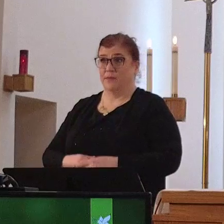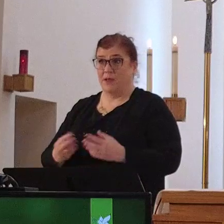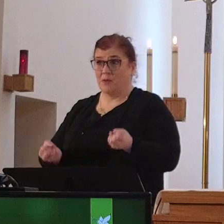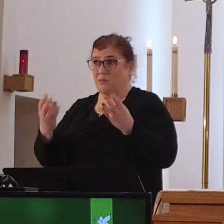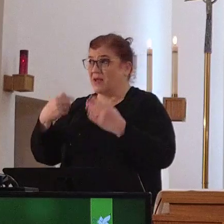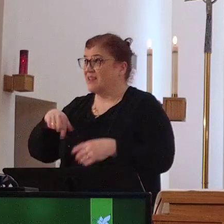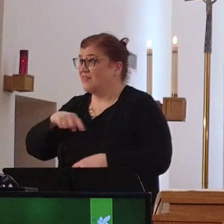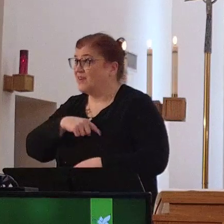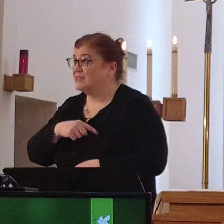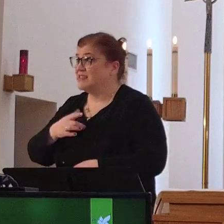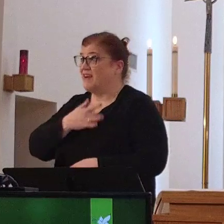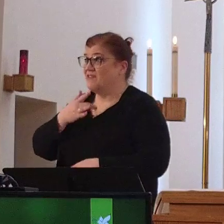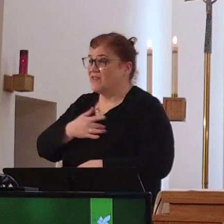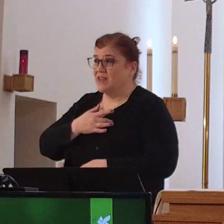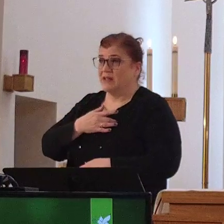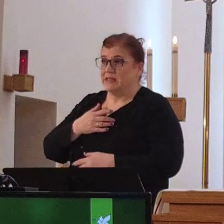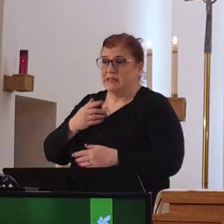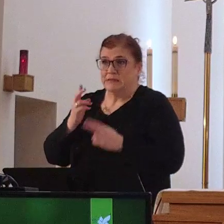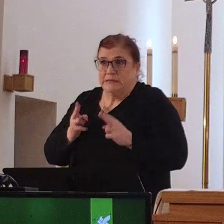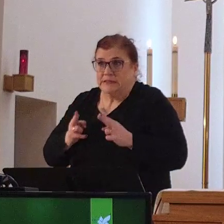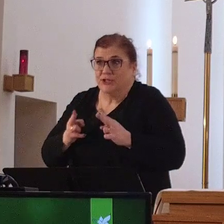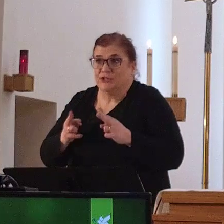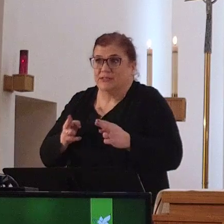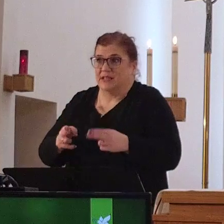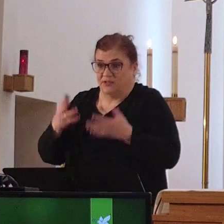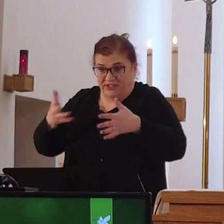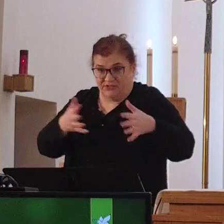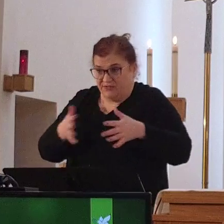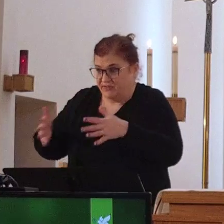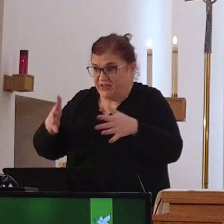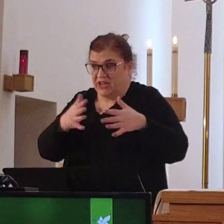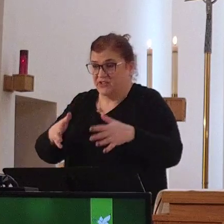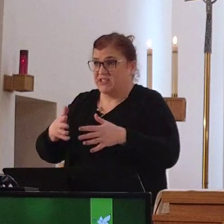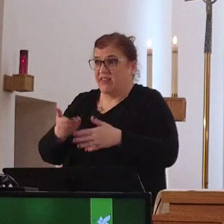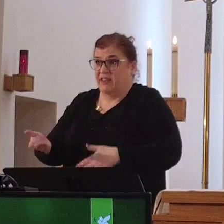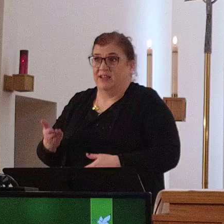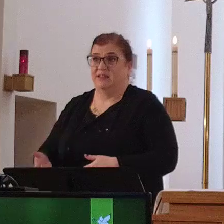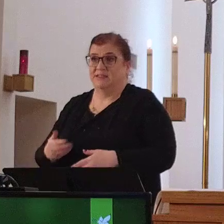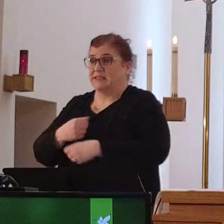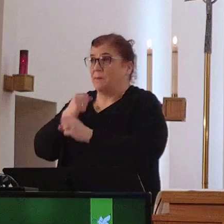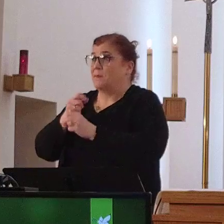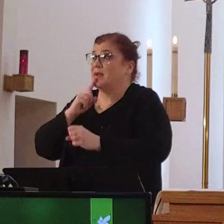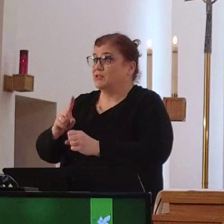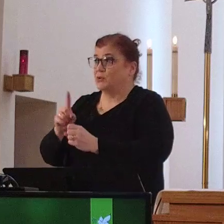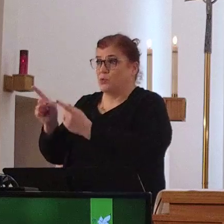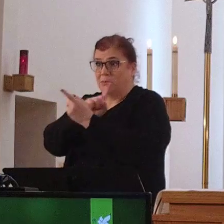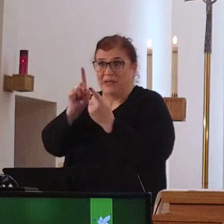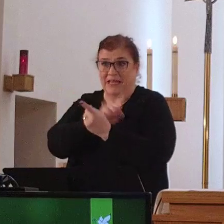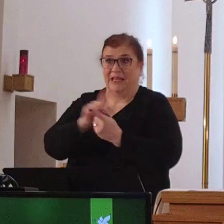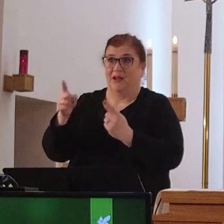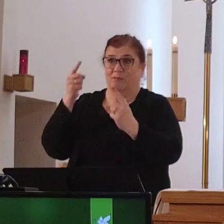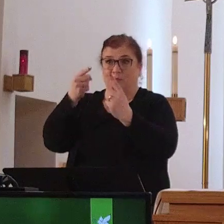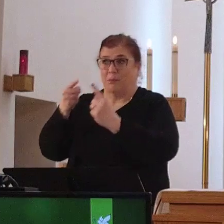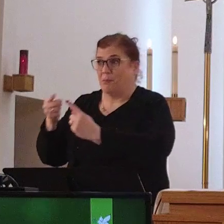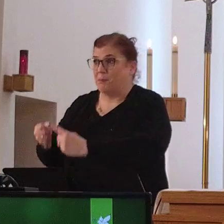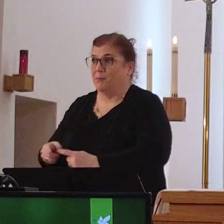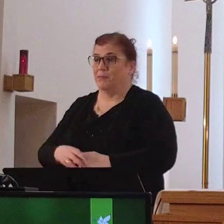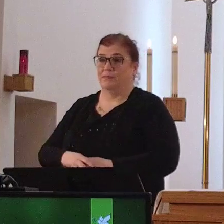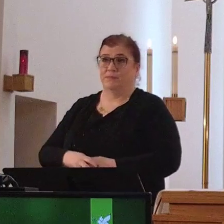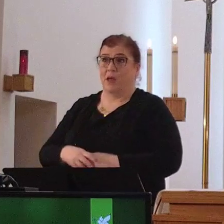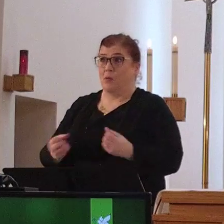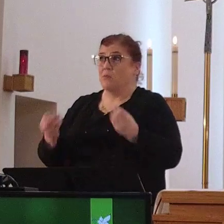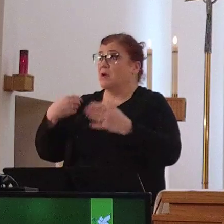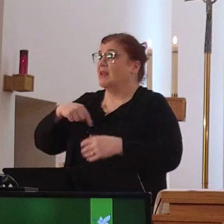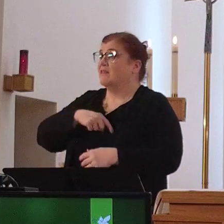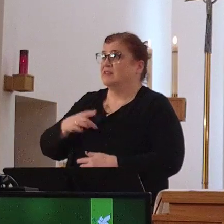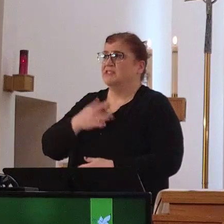Many of us feel an urgency to get things done, to make sure that we're meeting our benchmarks. Many